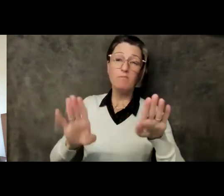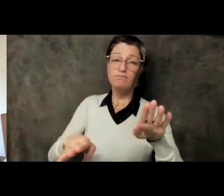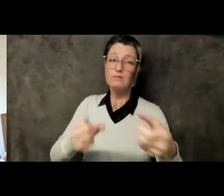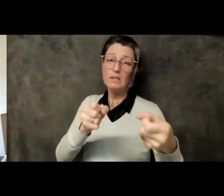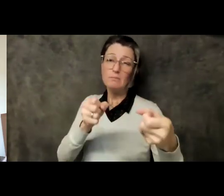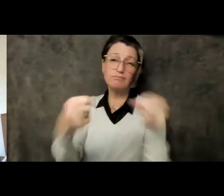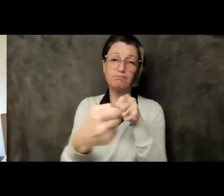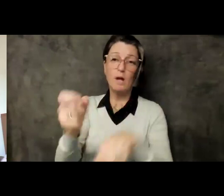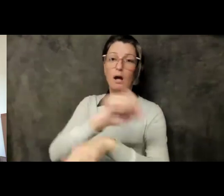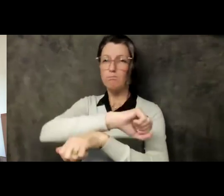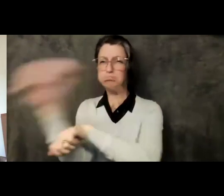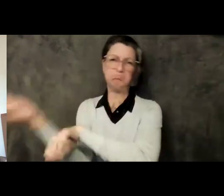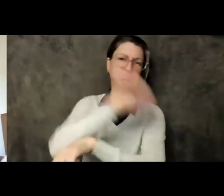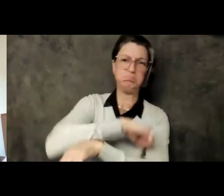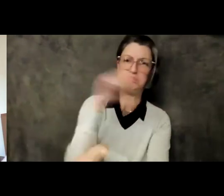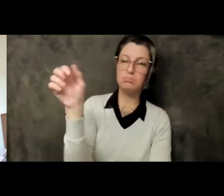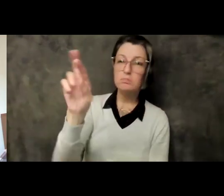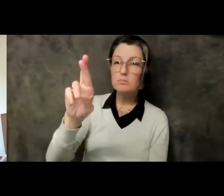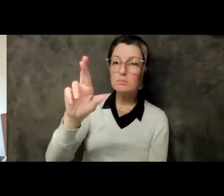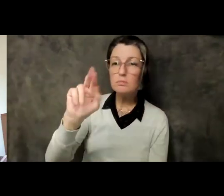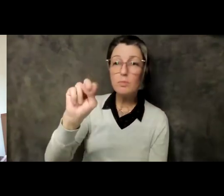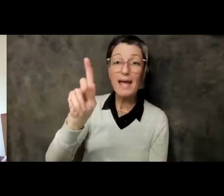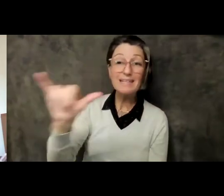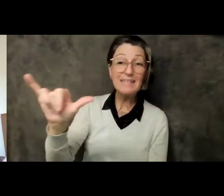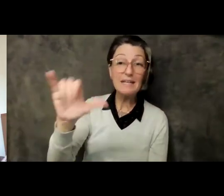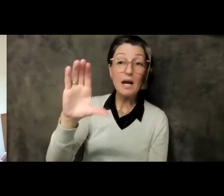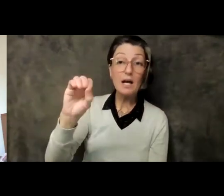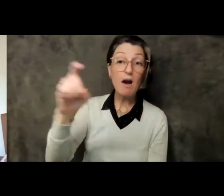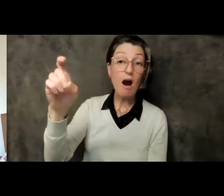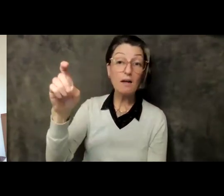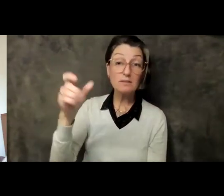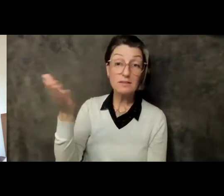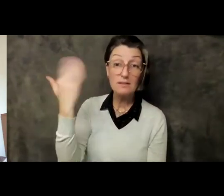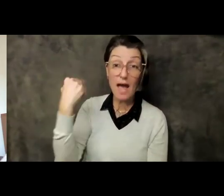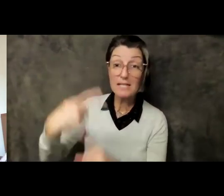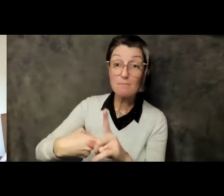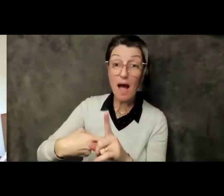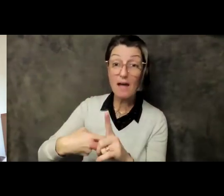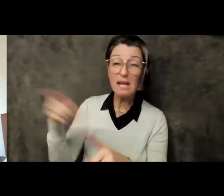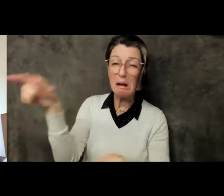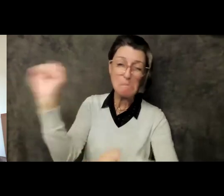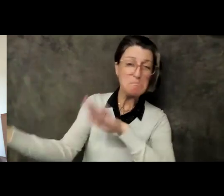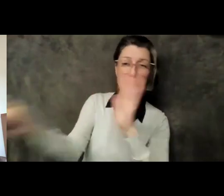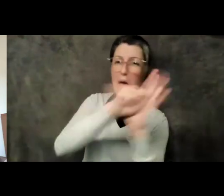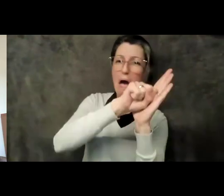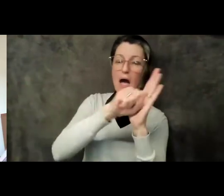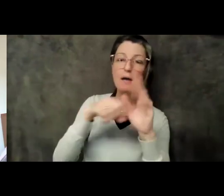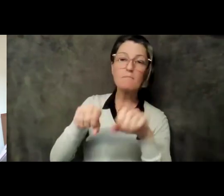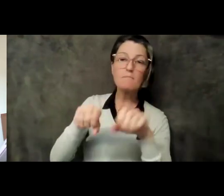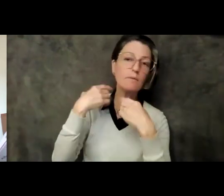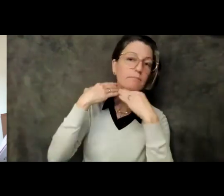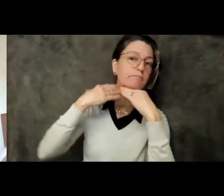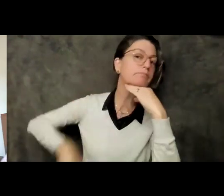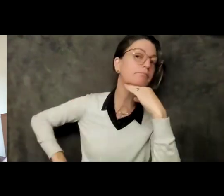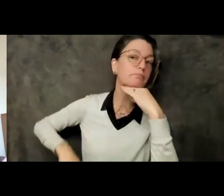Cox last month, leaving him in intensive care, now paralyzed from the neck down. And what is